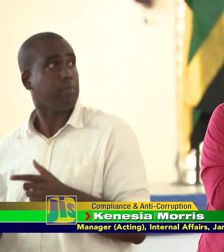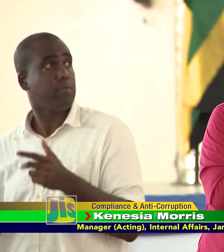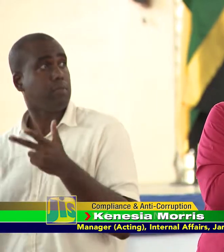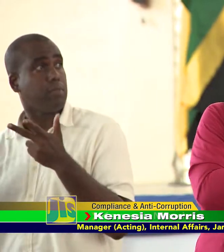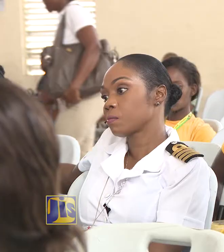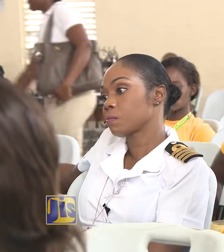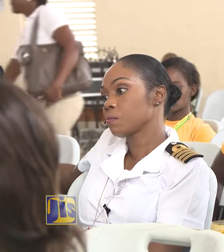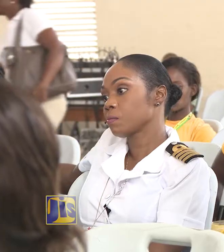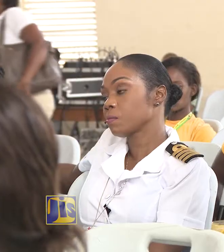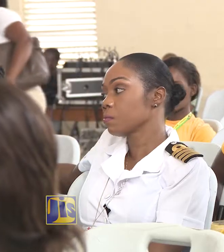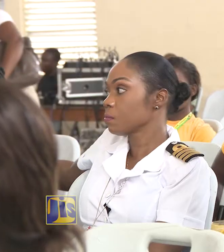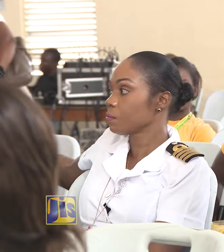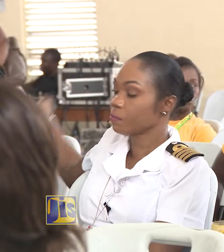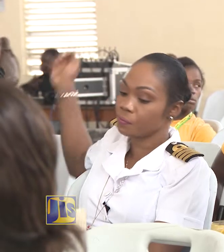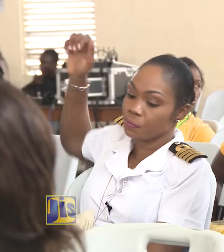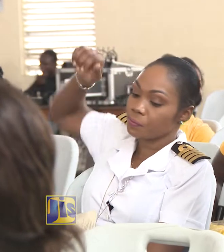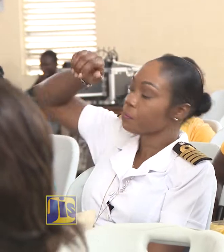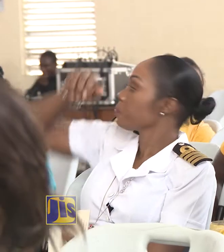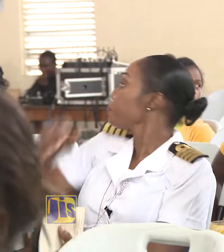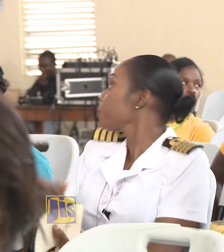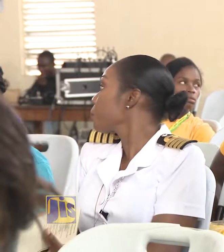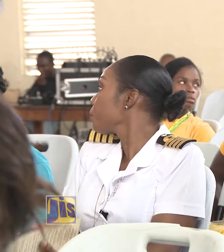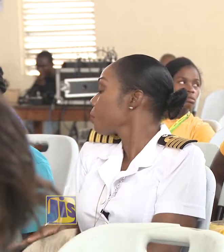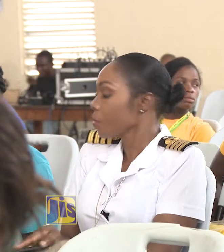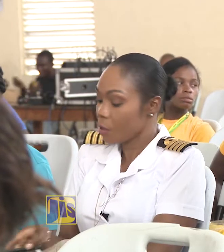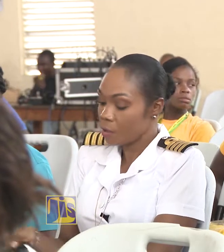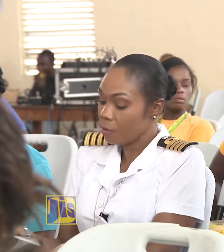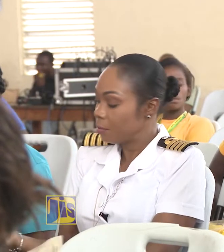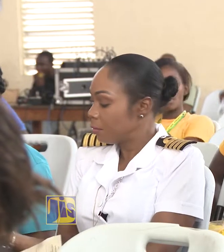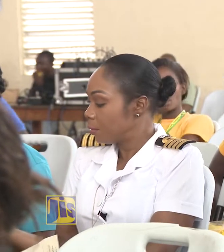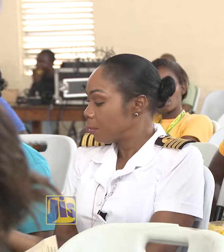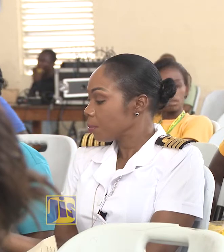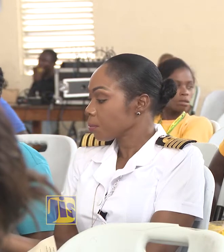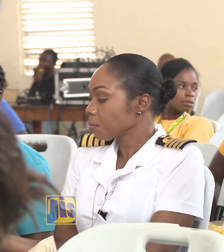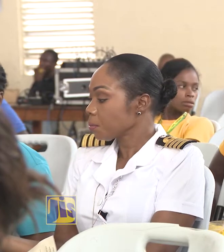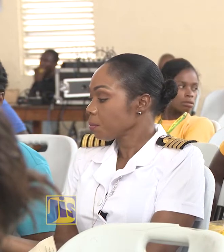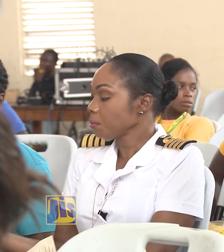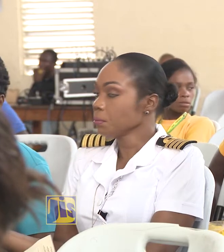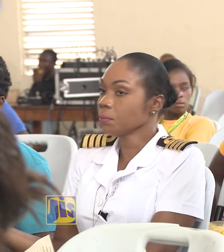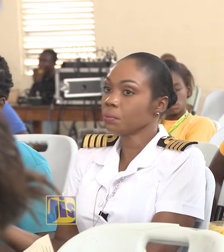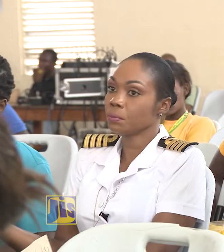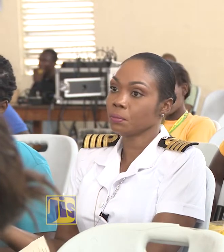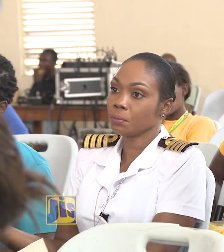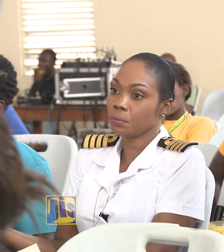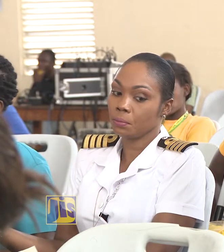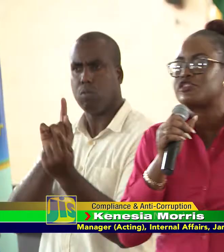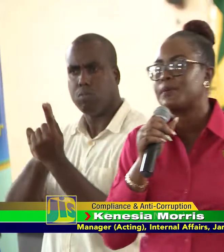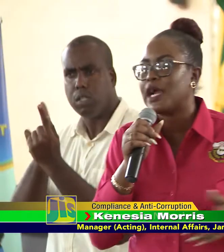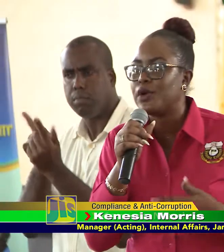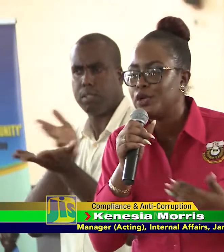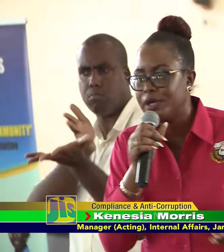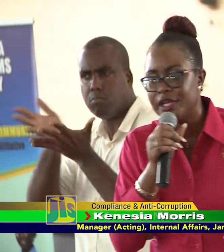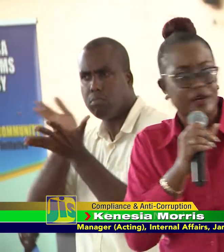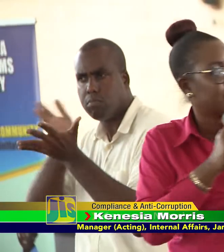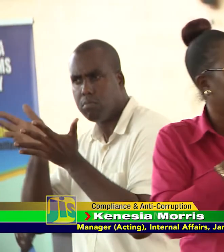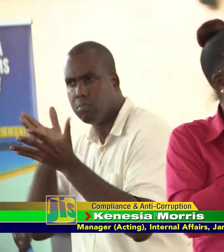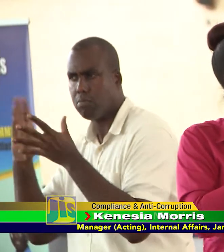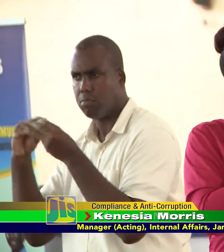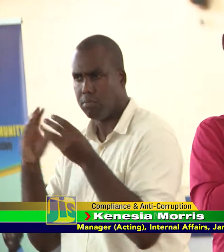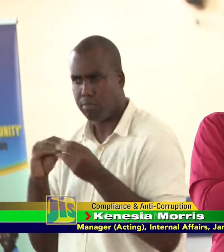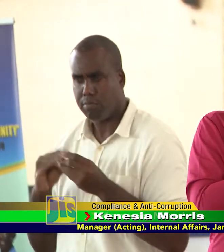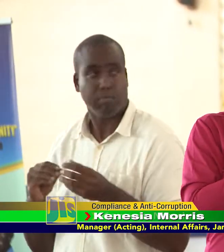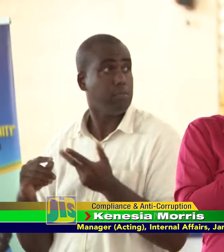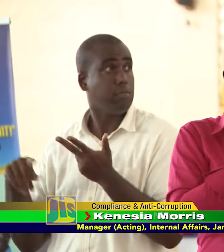procedures, pre-employee and continuous screening, that's our vetting, sensitization sessions and workshops like we're doing here